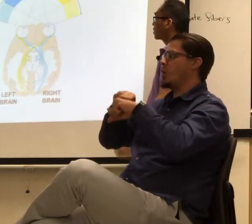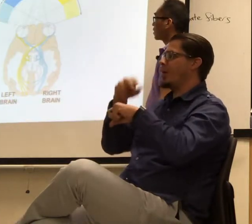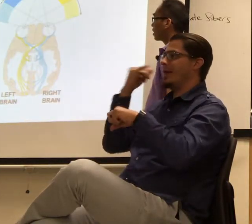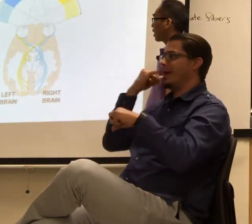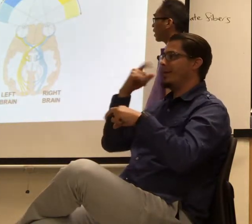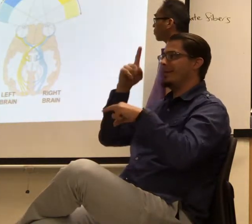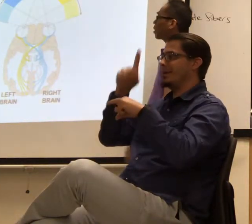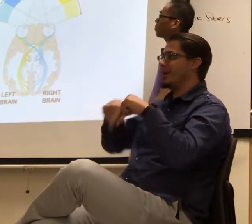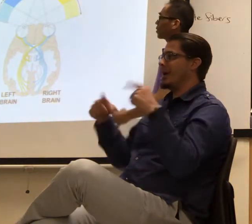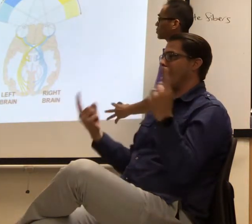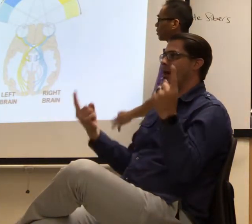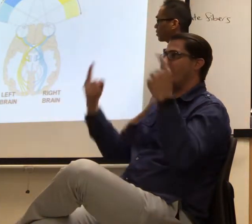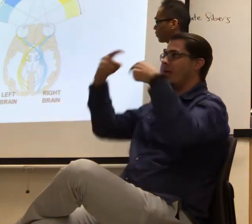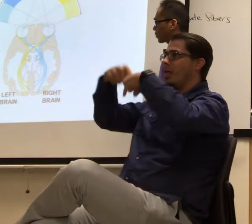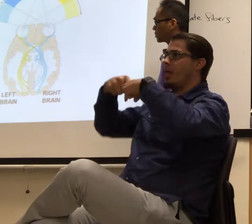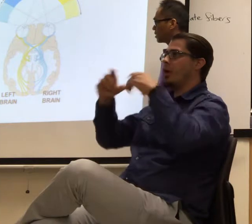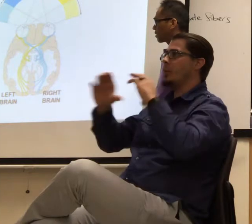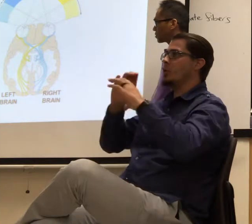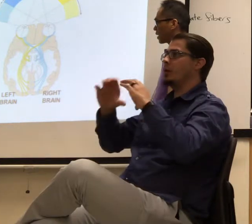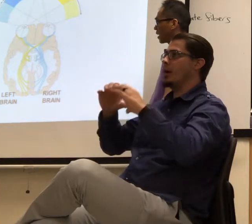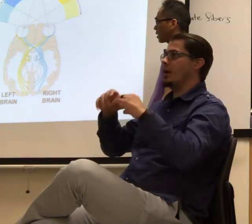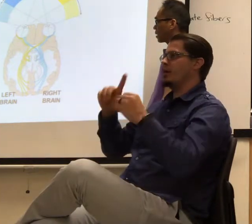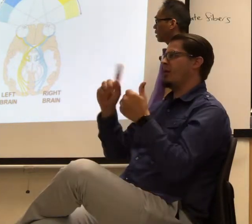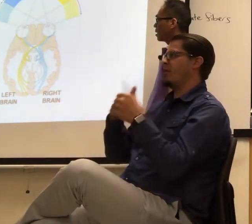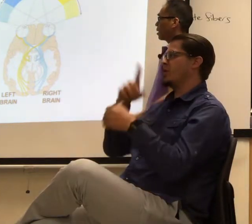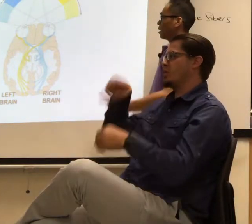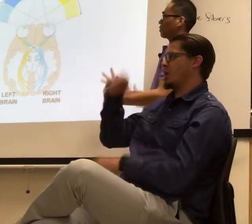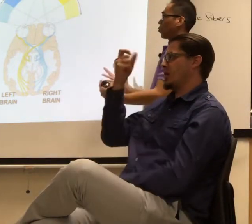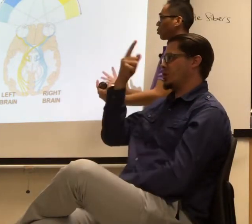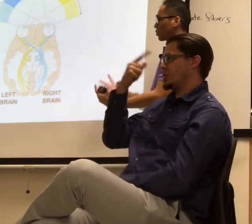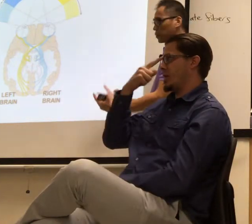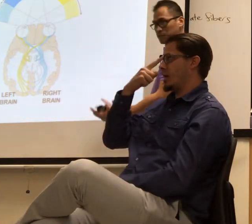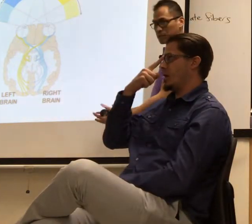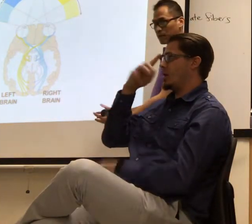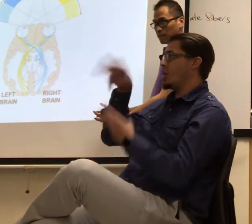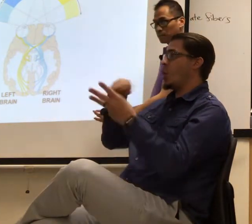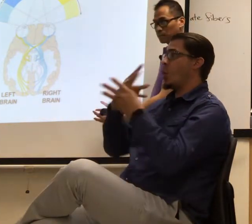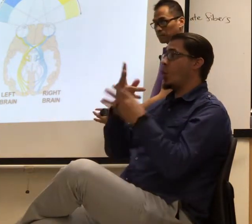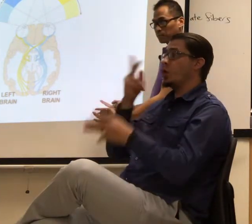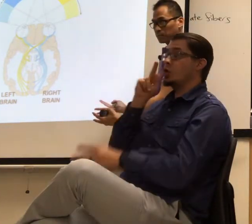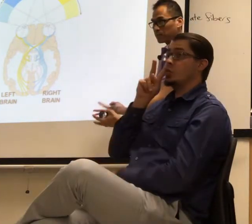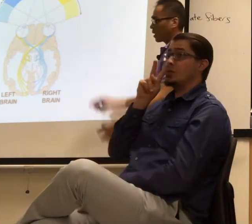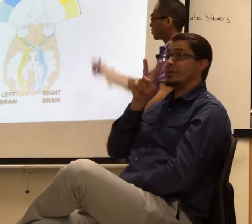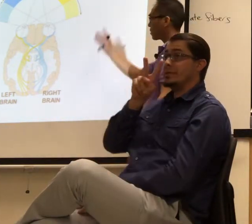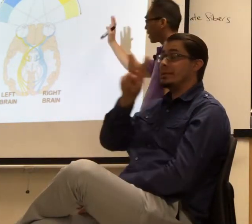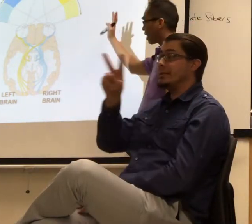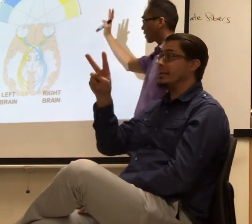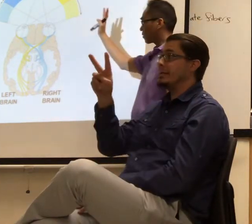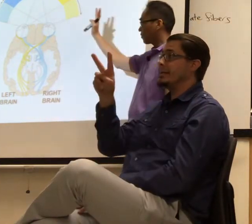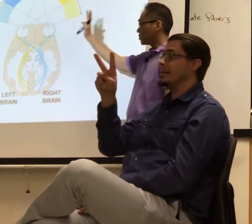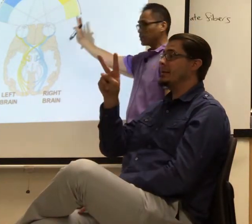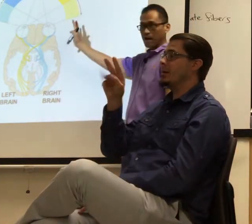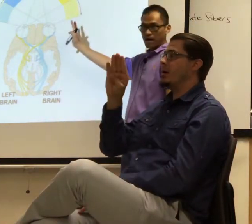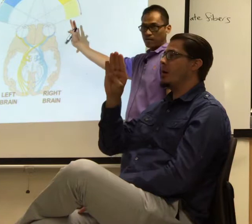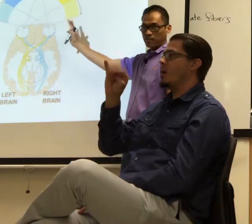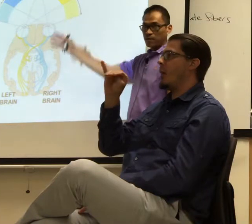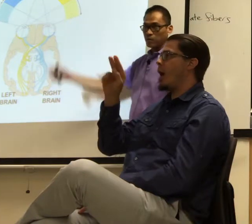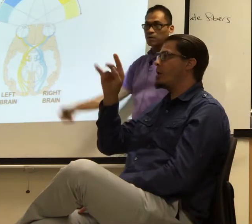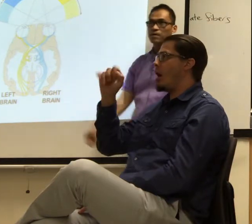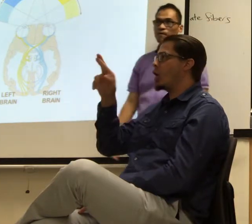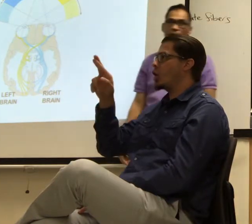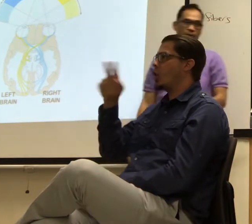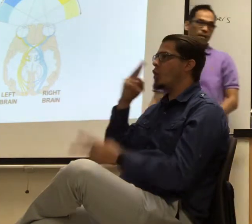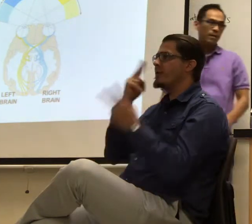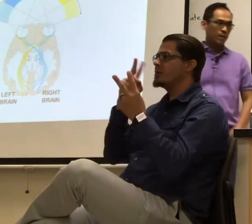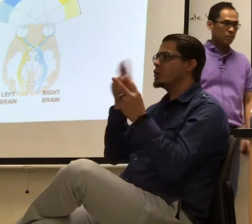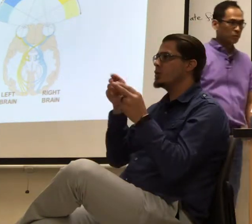other, well, here's what you first need to understand. In the world you see, here's the binocular vision you have. You